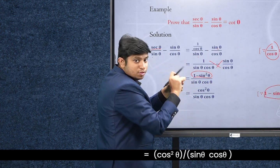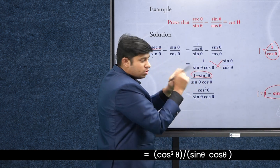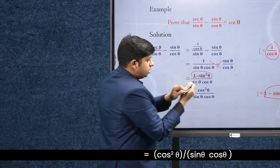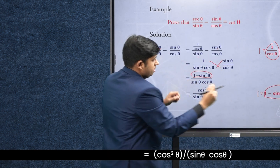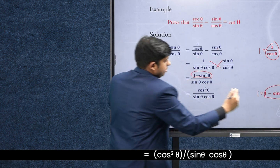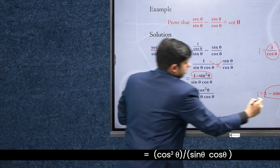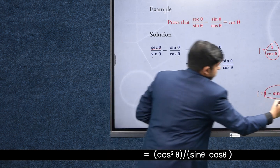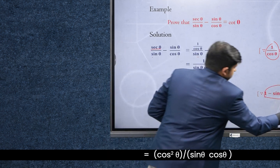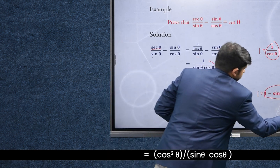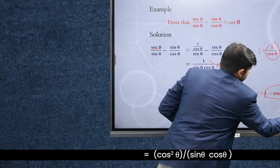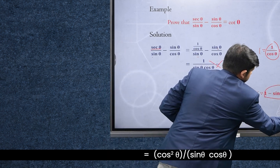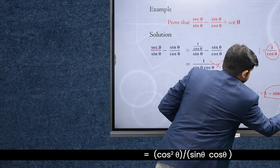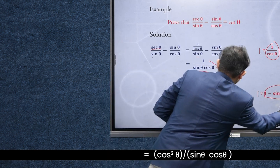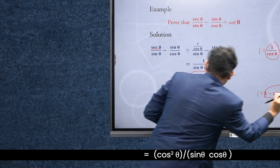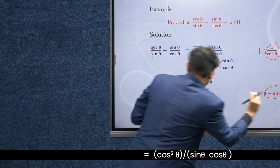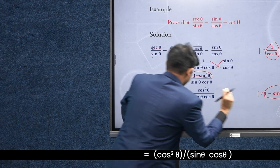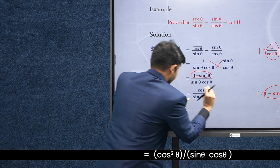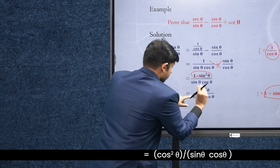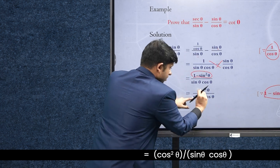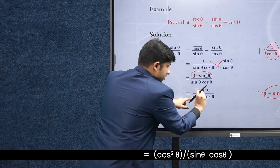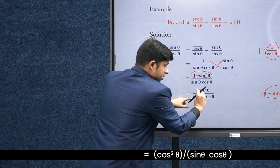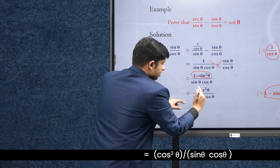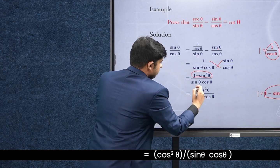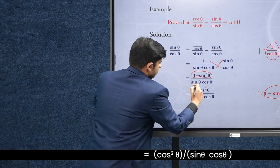cos square theta by sin theta into cos theta.